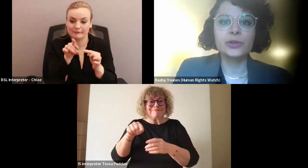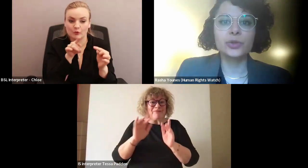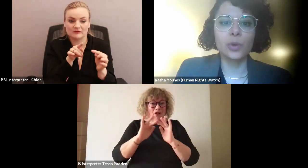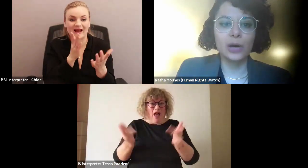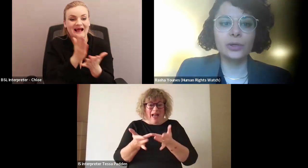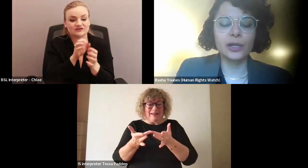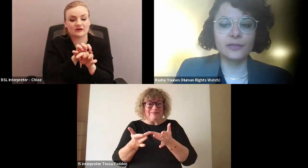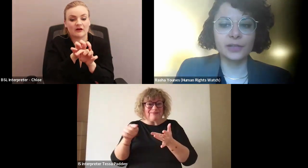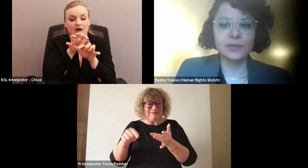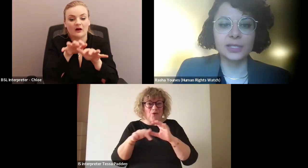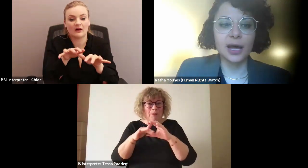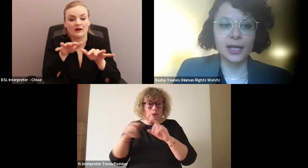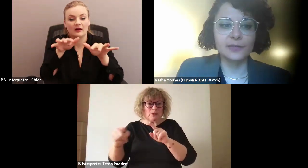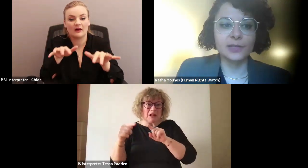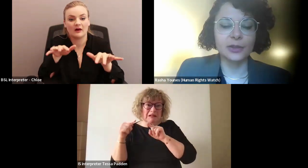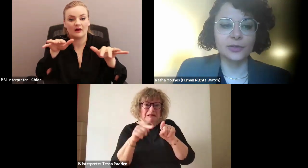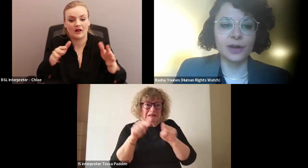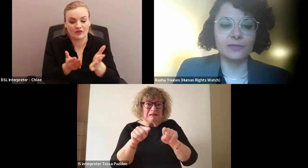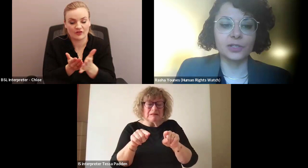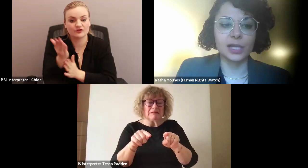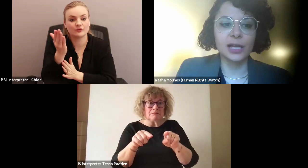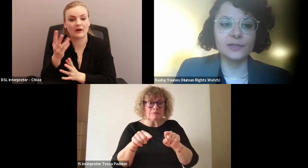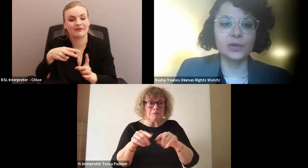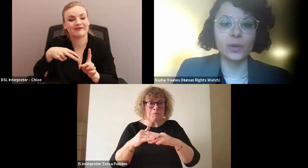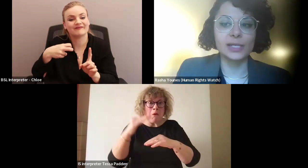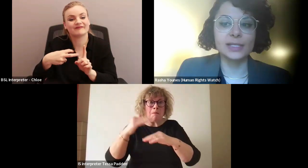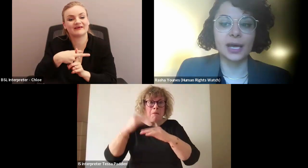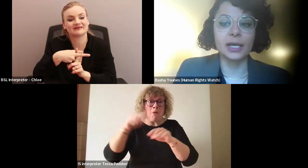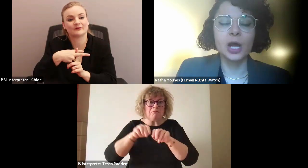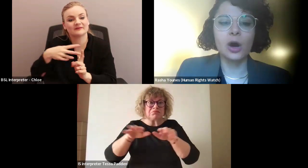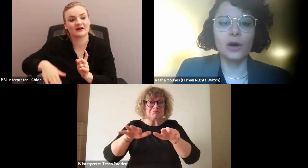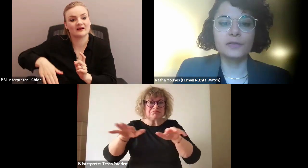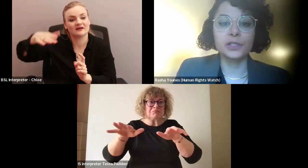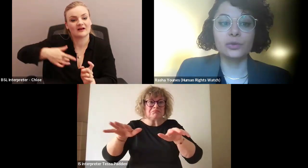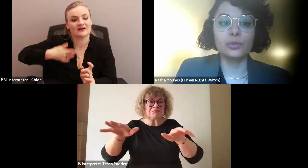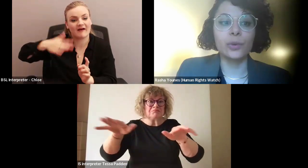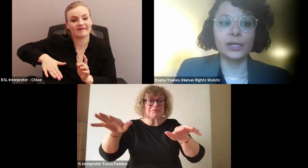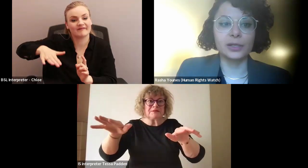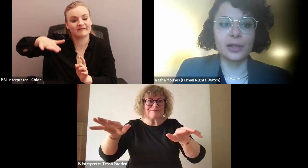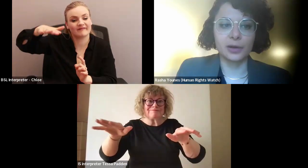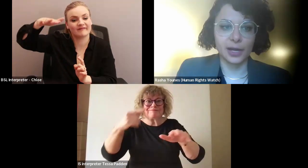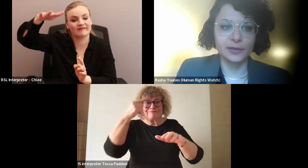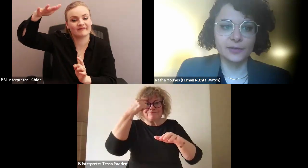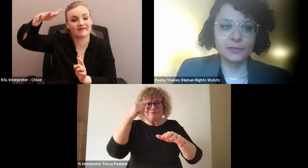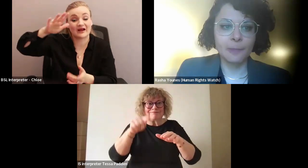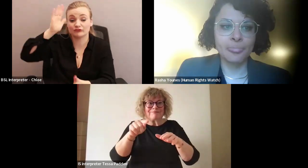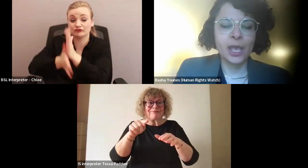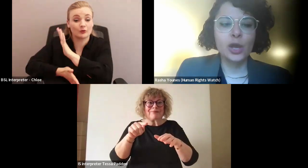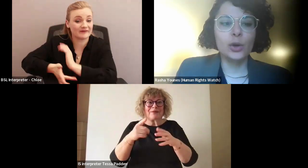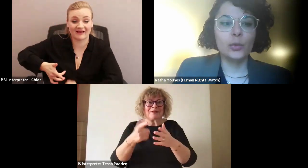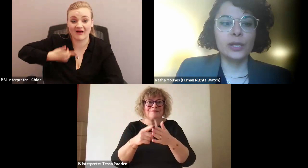reverberate throughout the victims' lives and the survivors' lives in ways that often ruin their